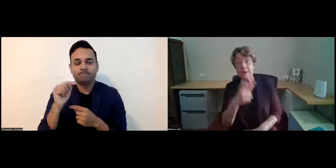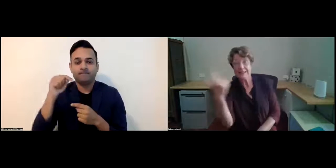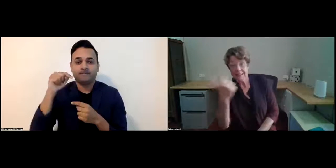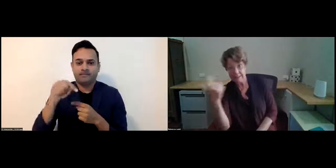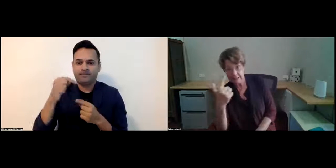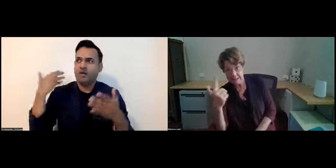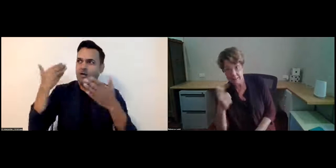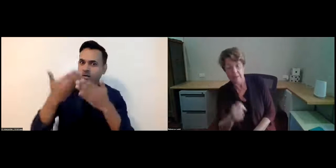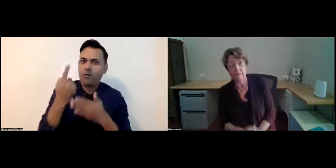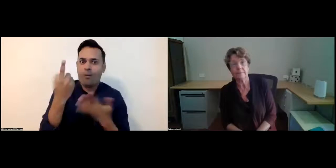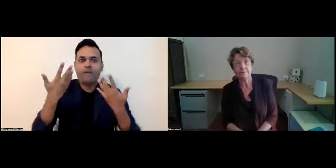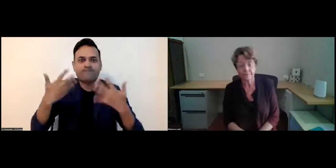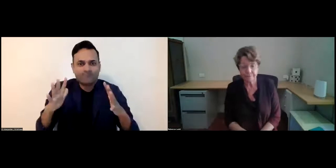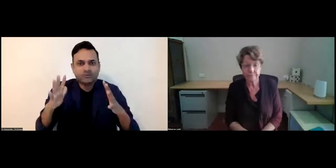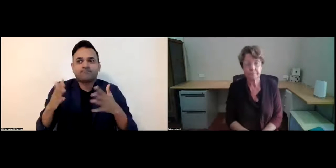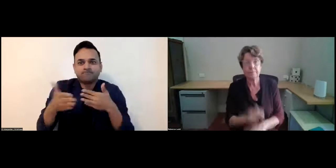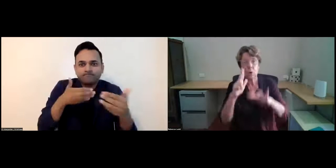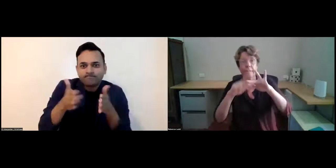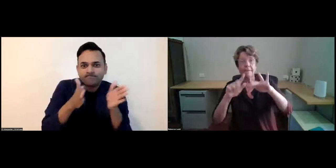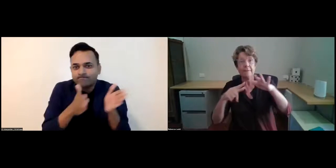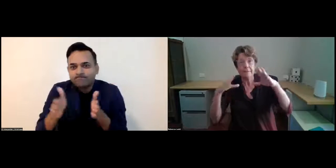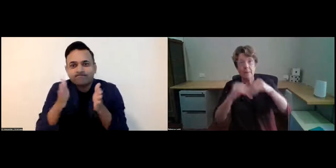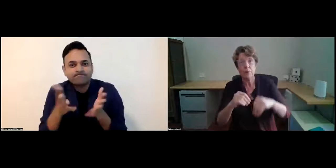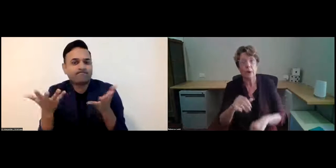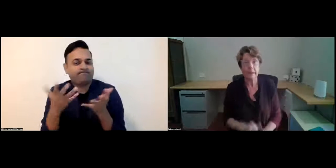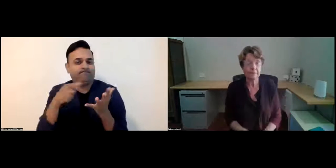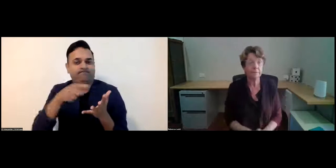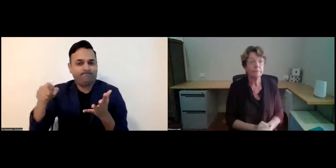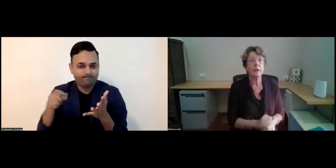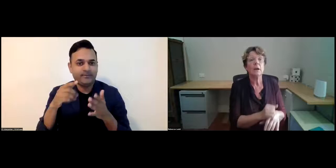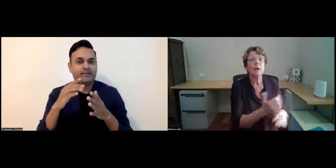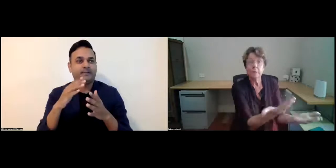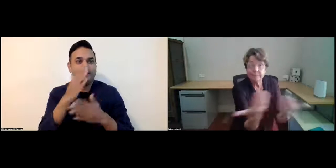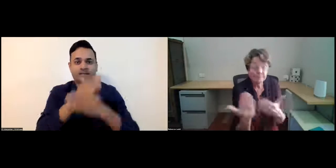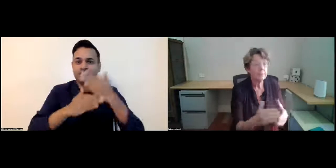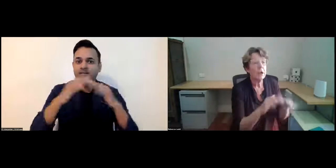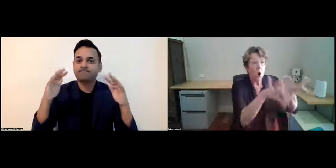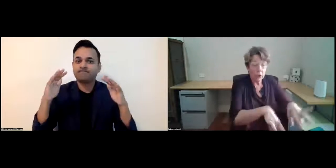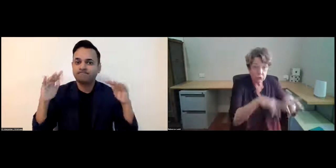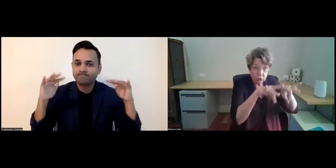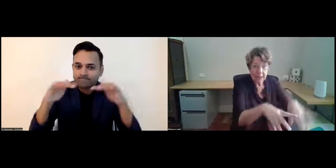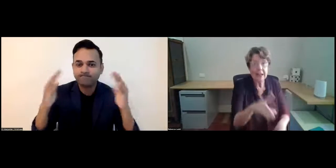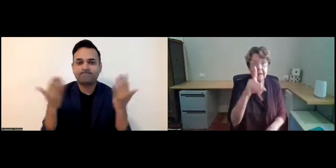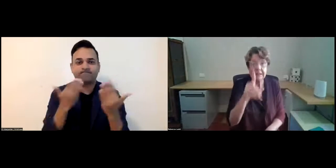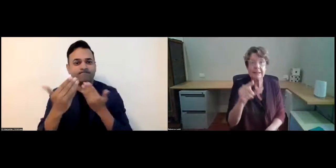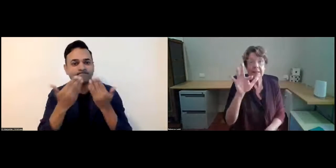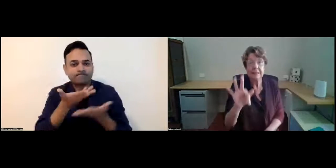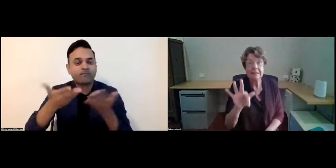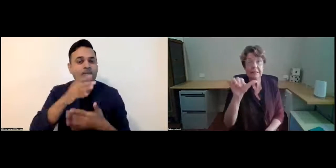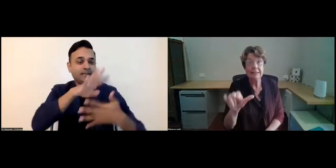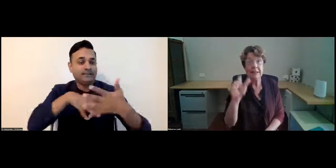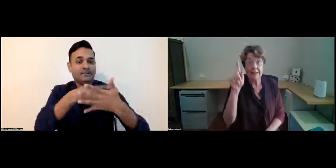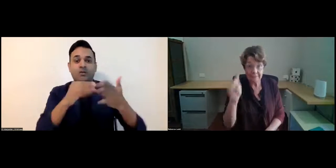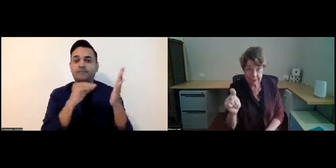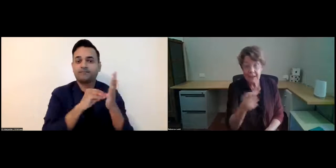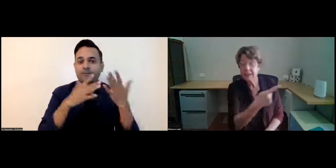here today co-hosting this event with governments of Australia, DFAT, and New Zealand, MFAT, and in partnership with the Pacific Islands